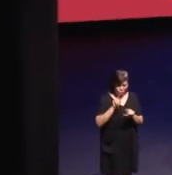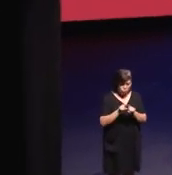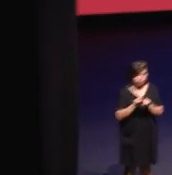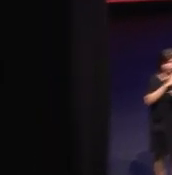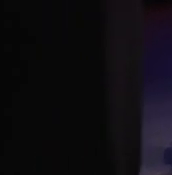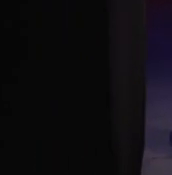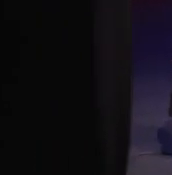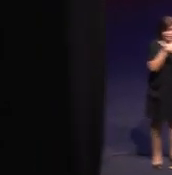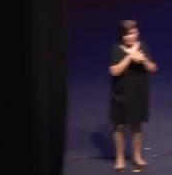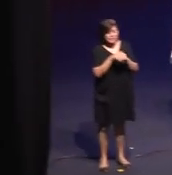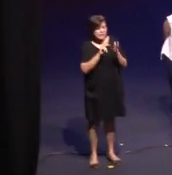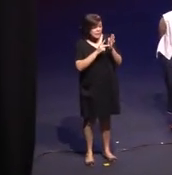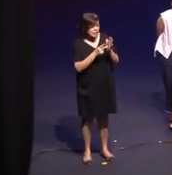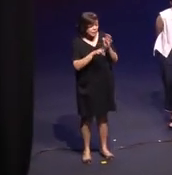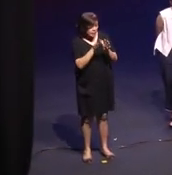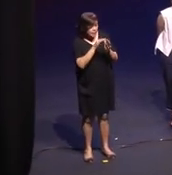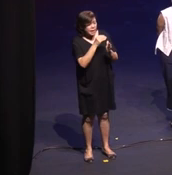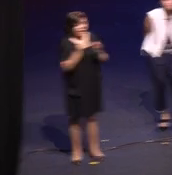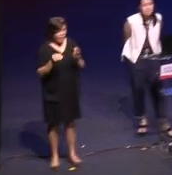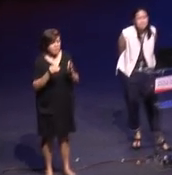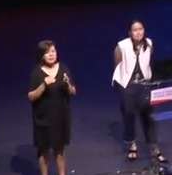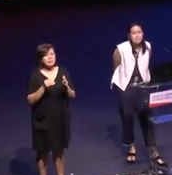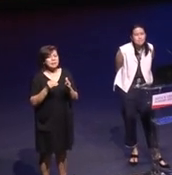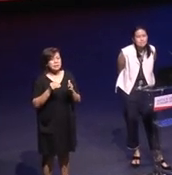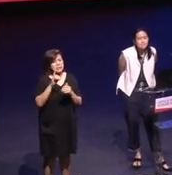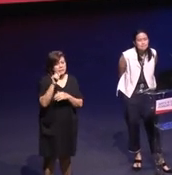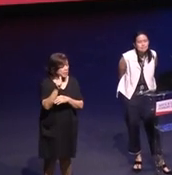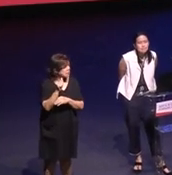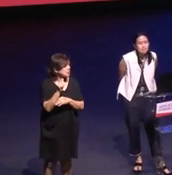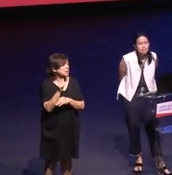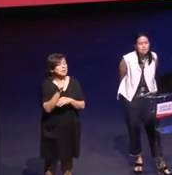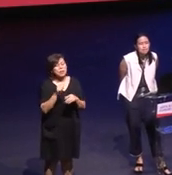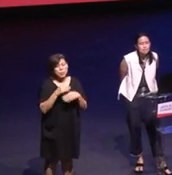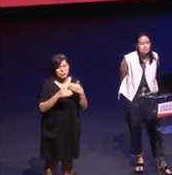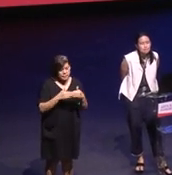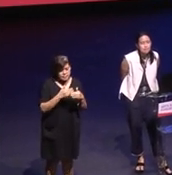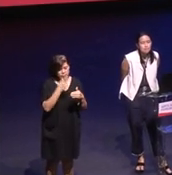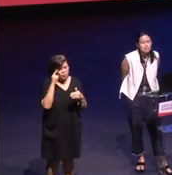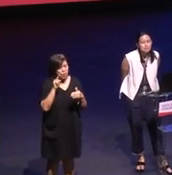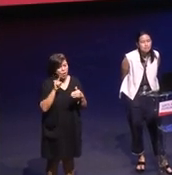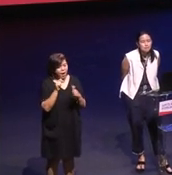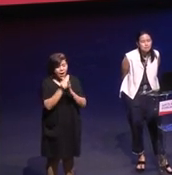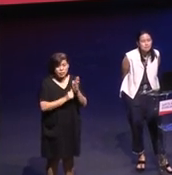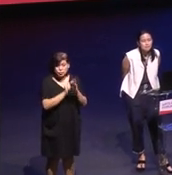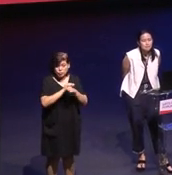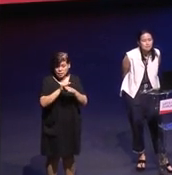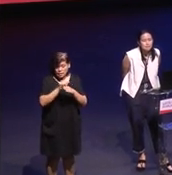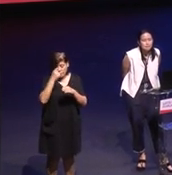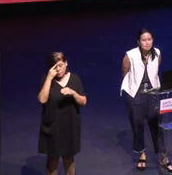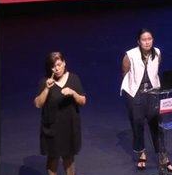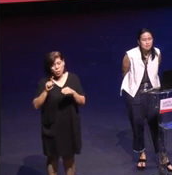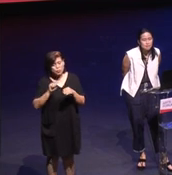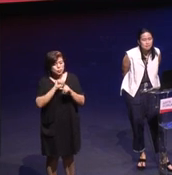capacity building programs for the social sector, including the We Care Arts Fund and the Arts Training for Social and Healthcare